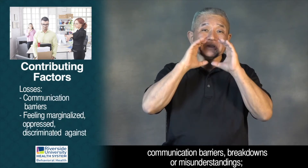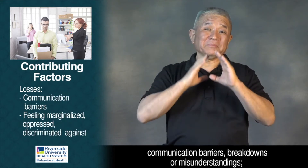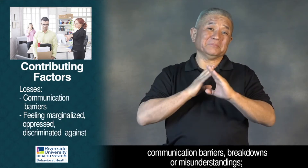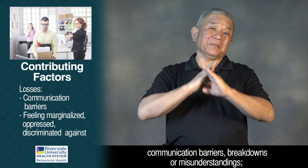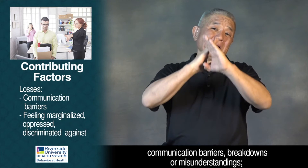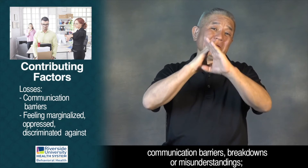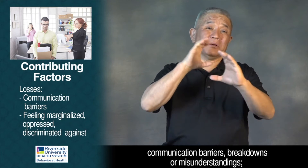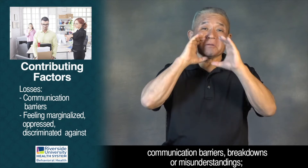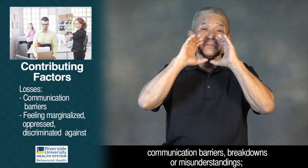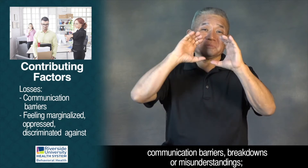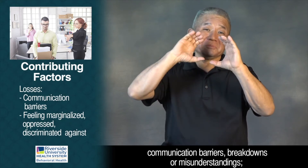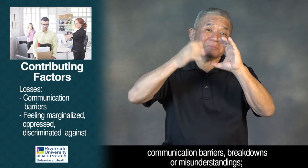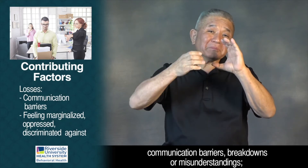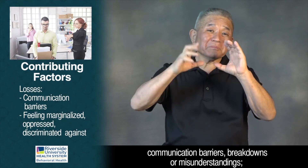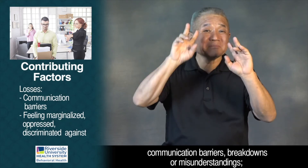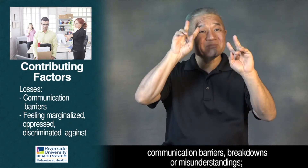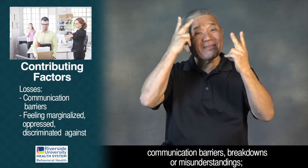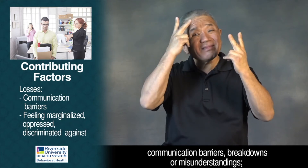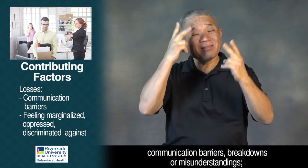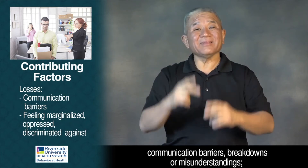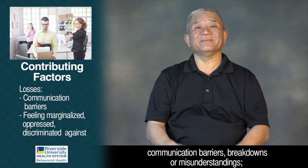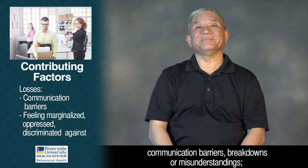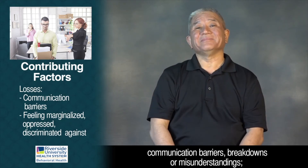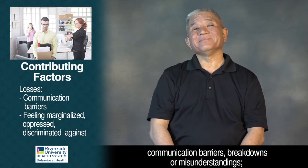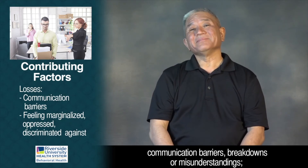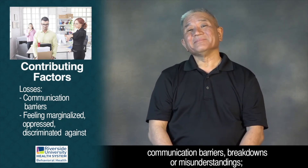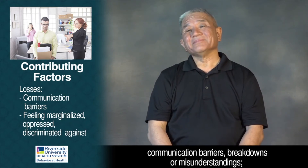communication barriers, breakdowns, or misunderstandings,